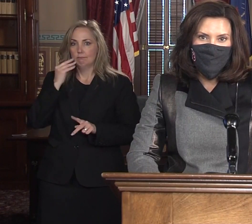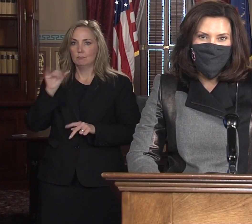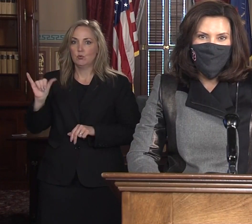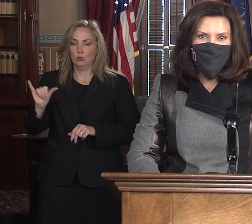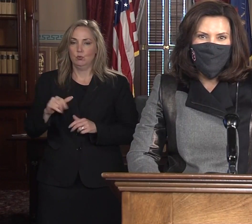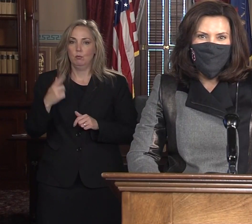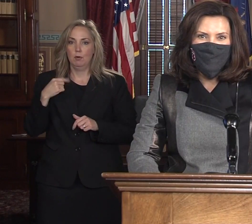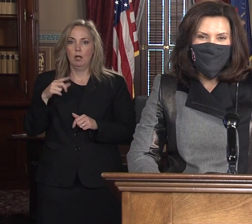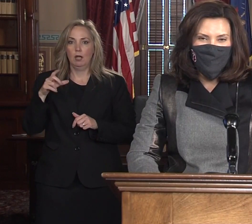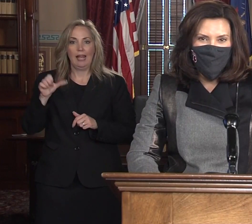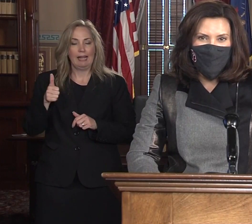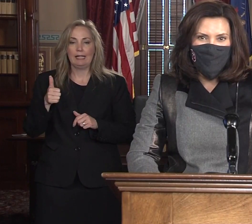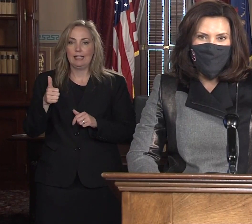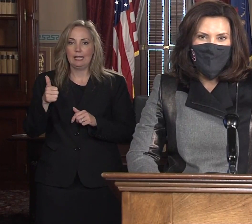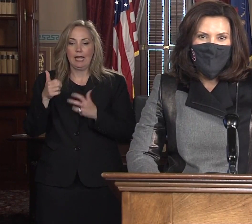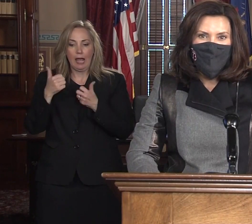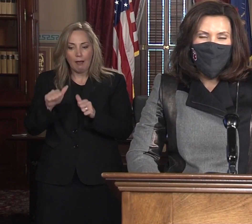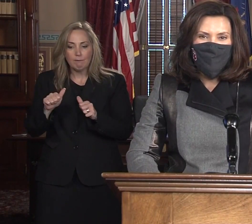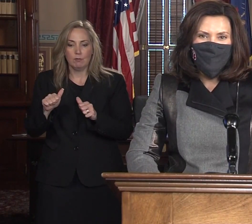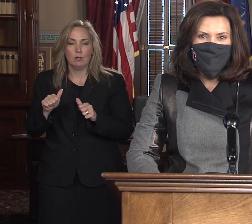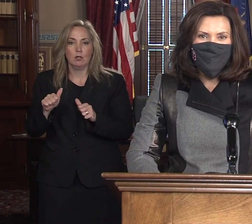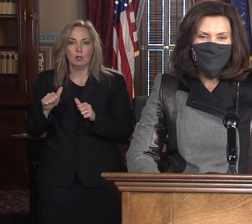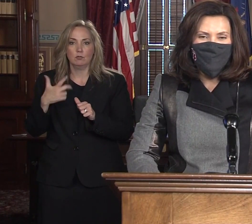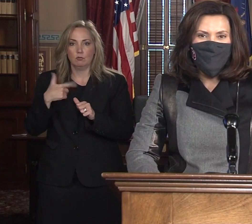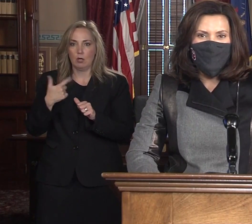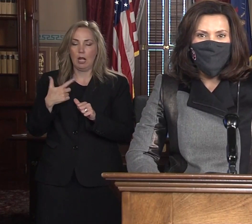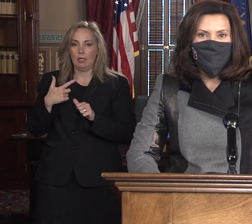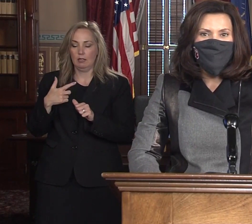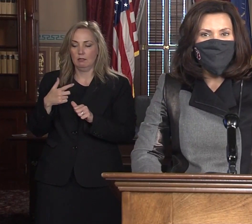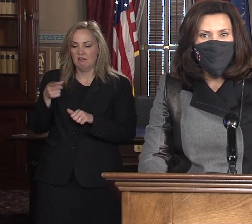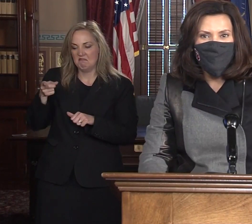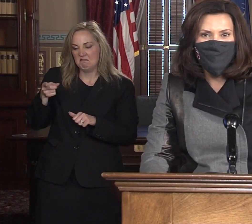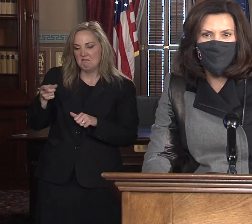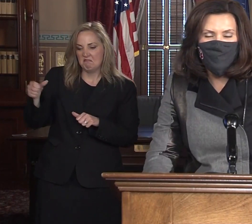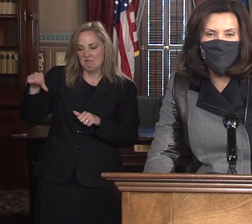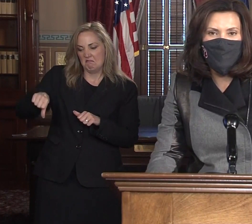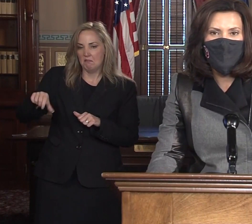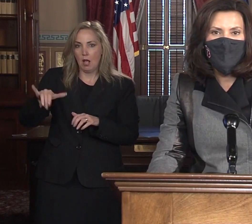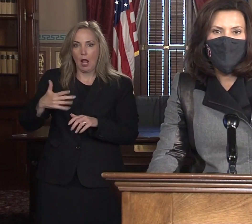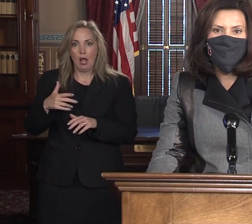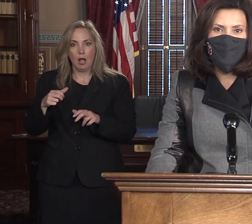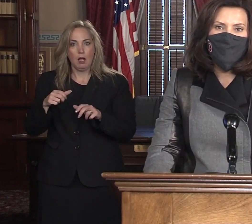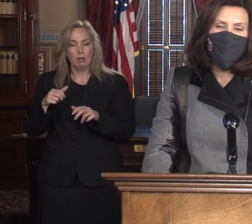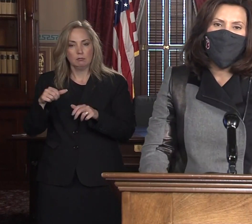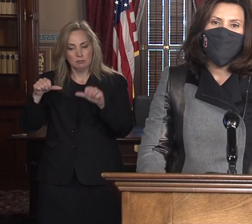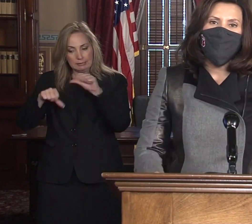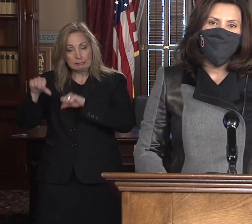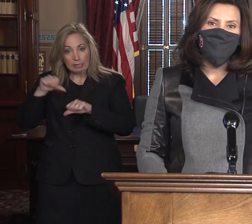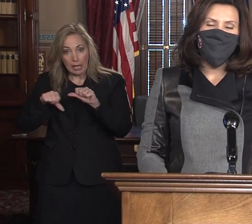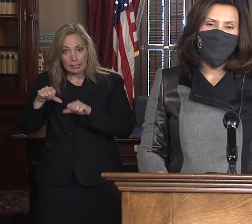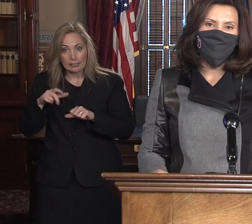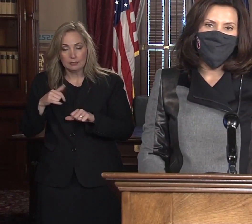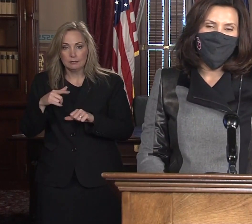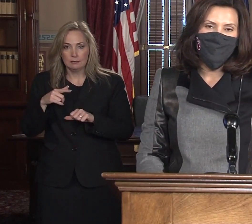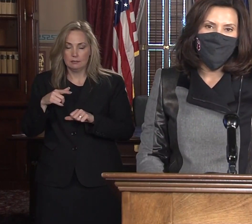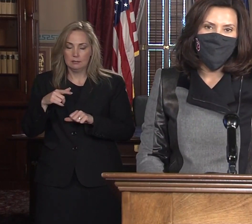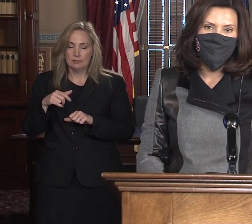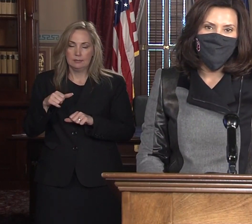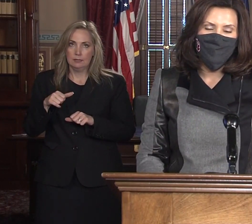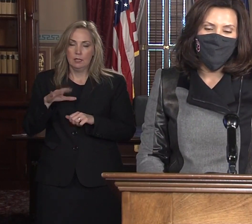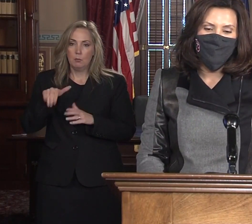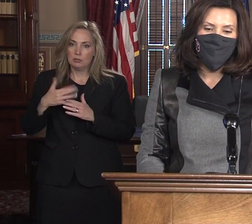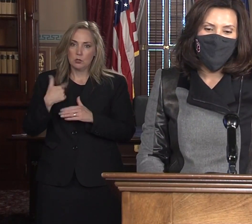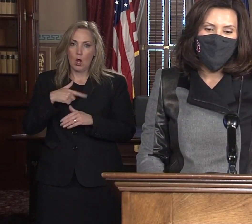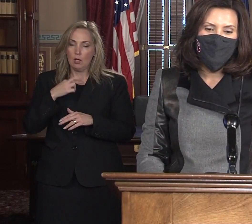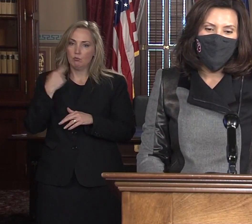to continually discredit work that's based on the science puts us all in danger. And so I'm hopeful that it stops, and I think that